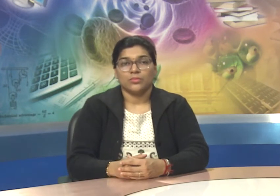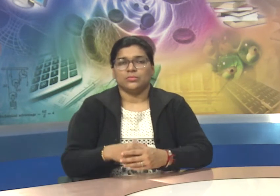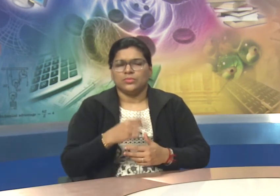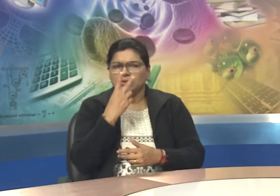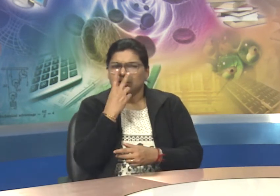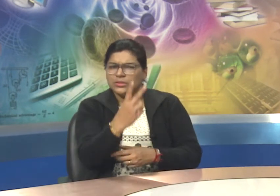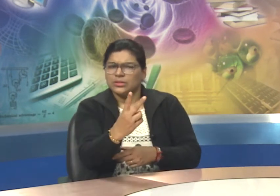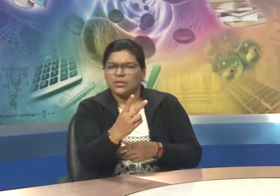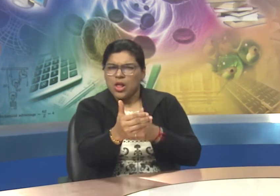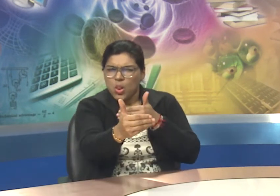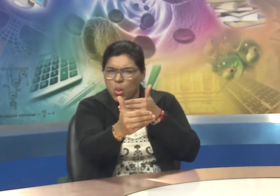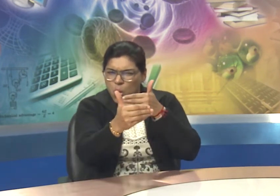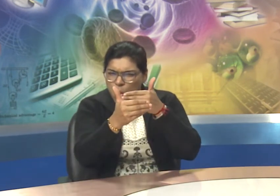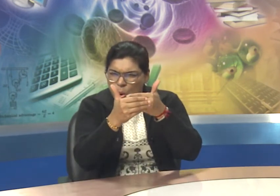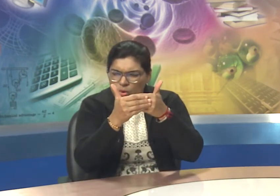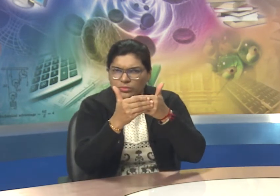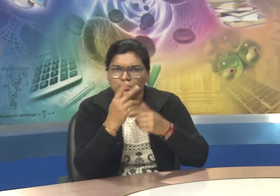A closer look will show